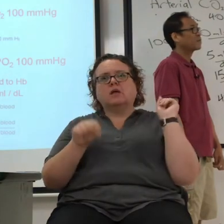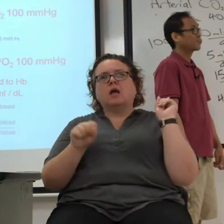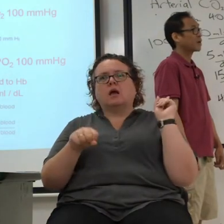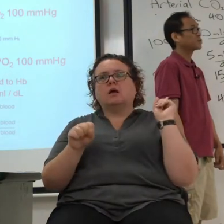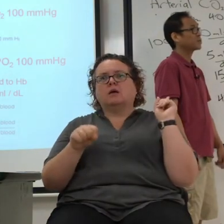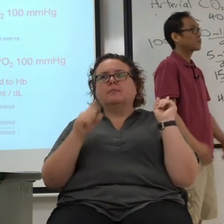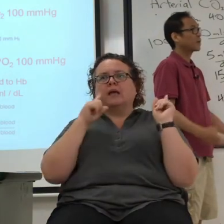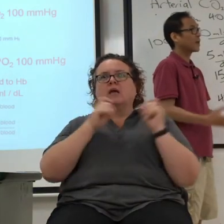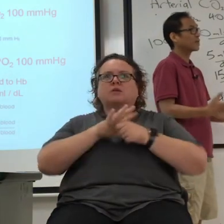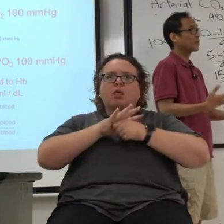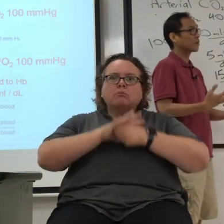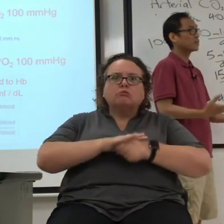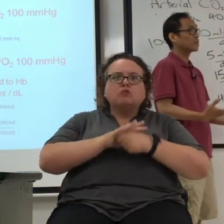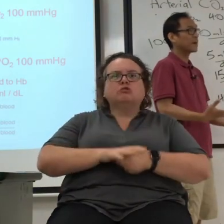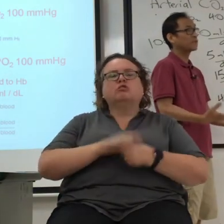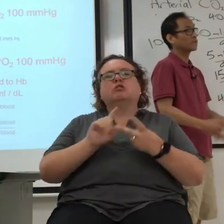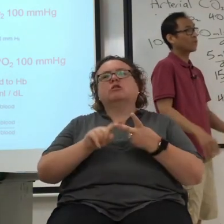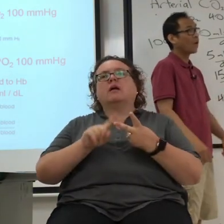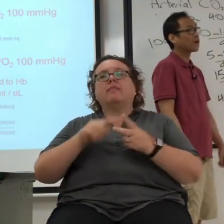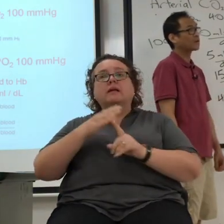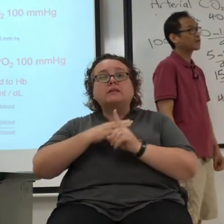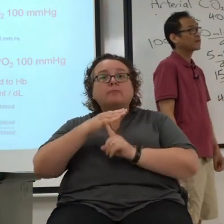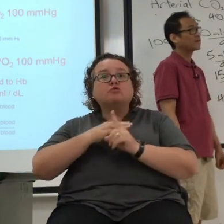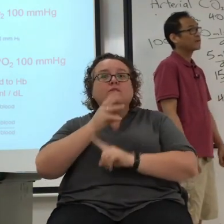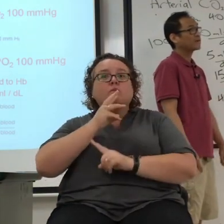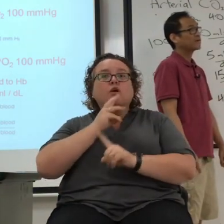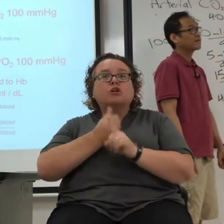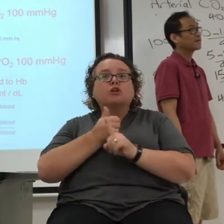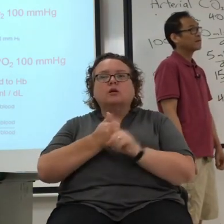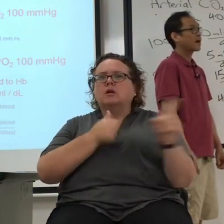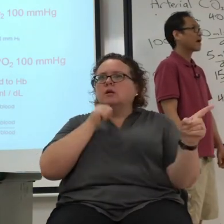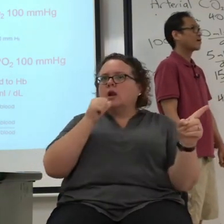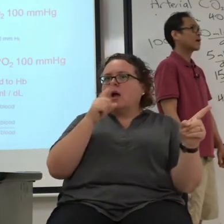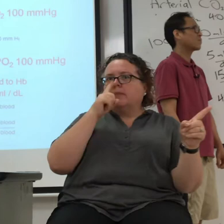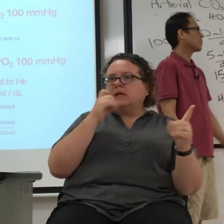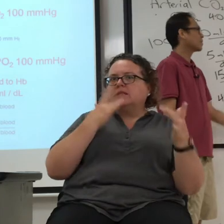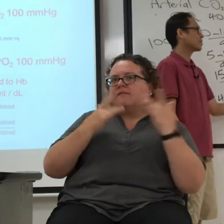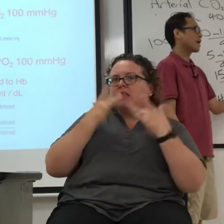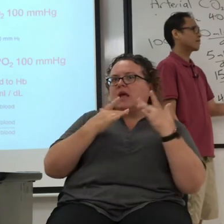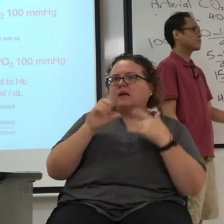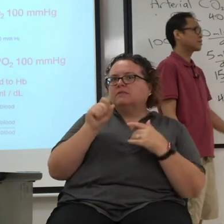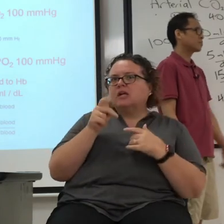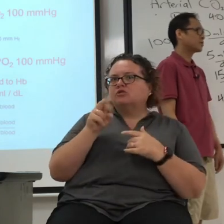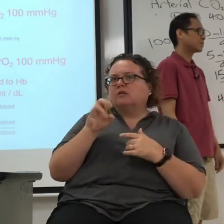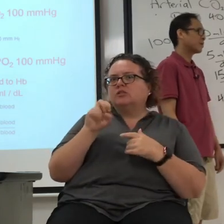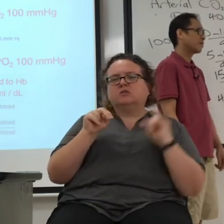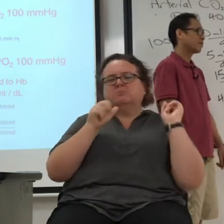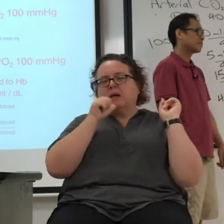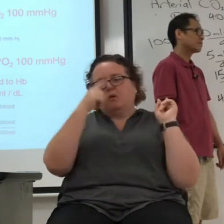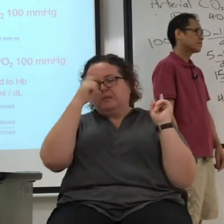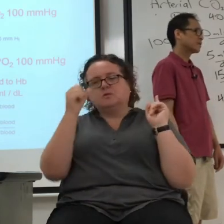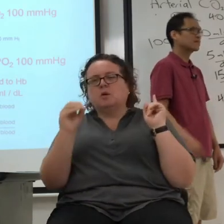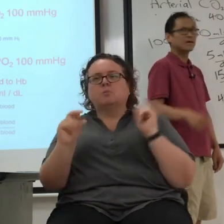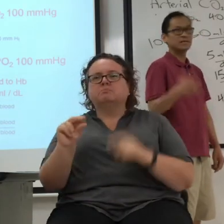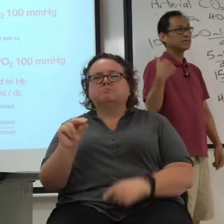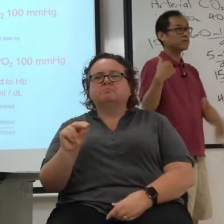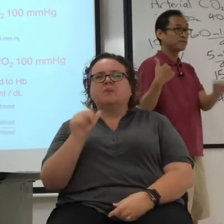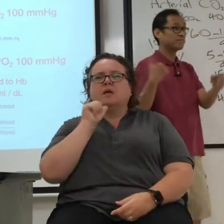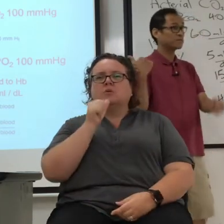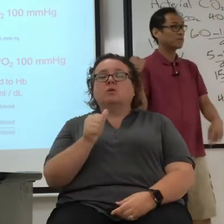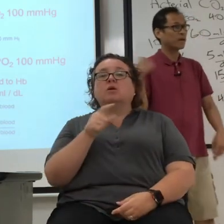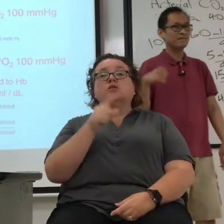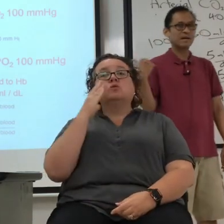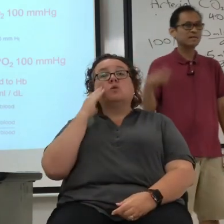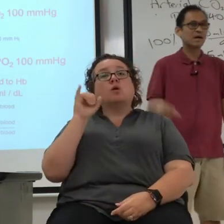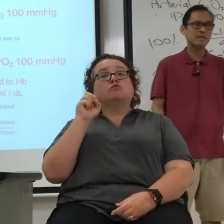like, the pressure and the temperature of the water. Not because of lack of saturation. I don't think it's a lack of saturation. I don't. I'll talk to you.